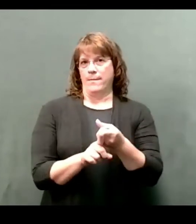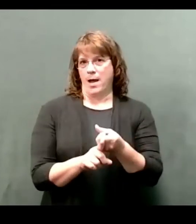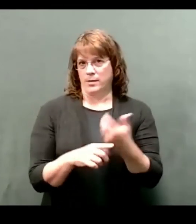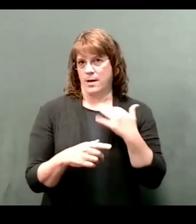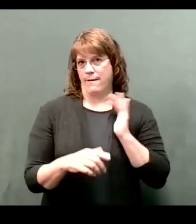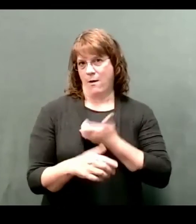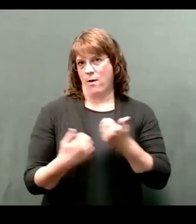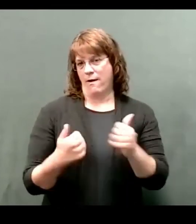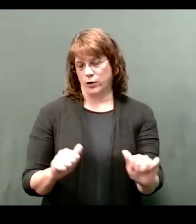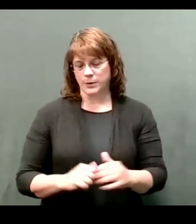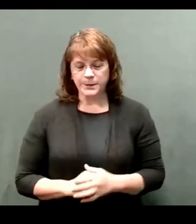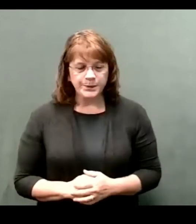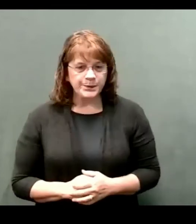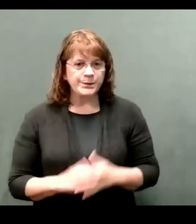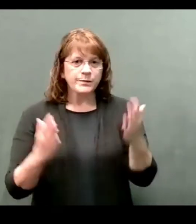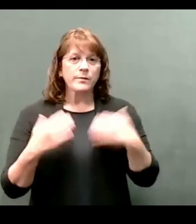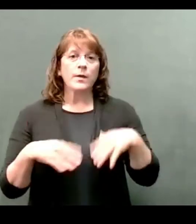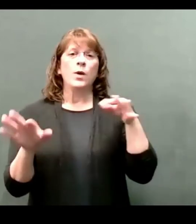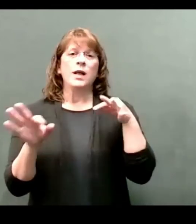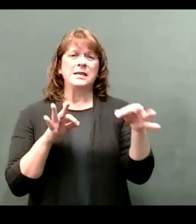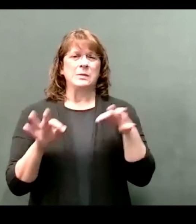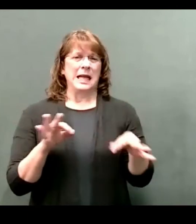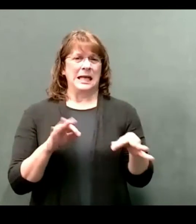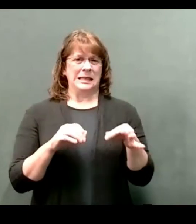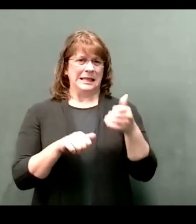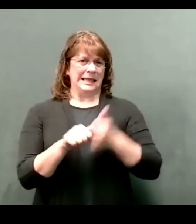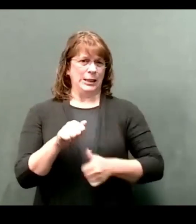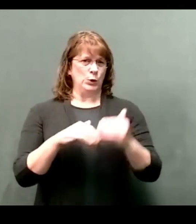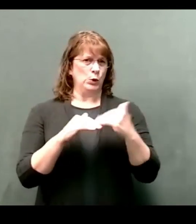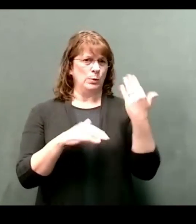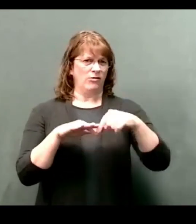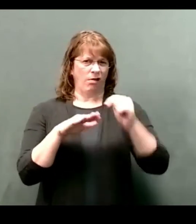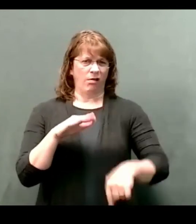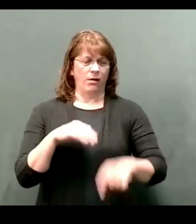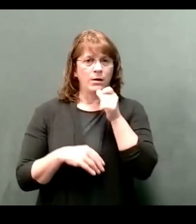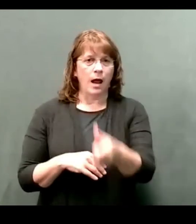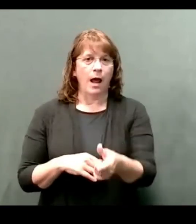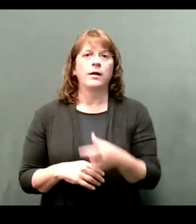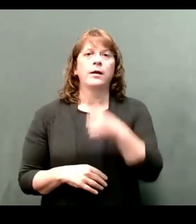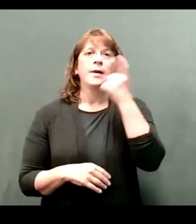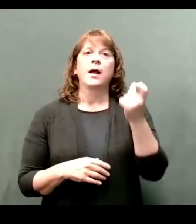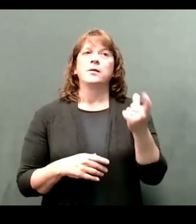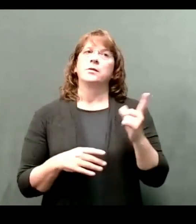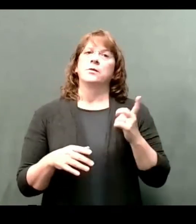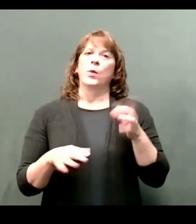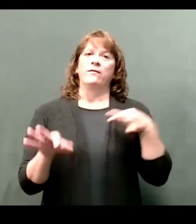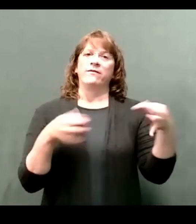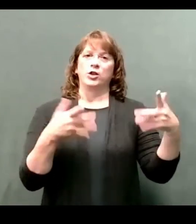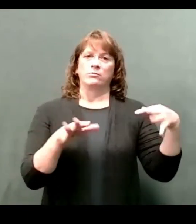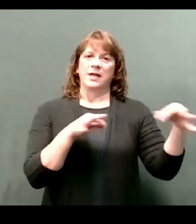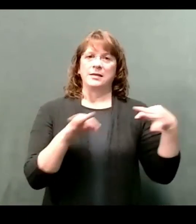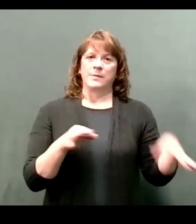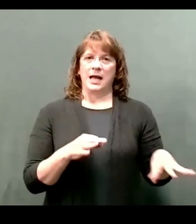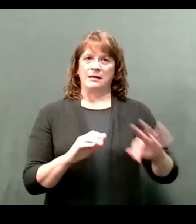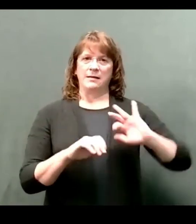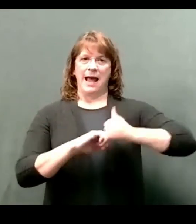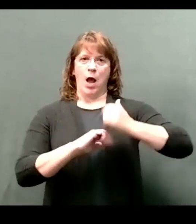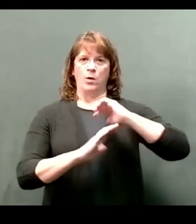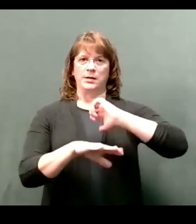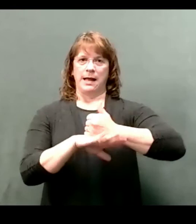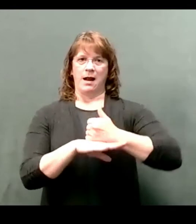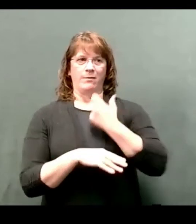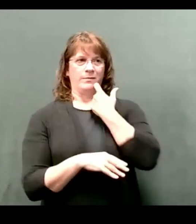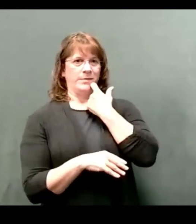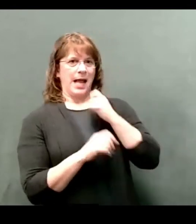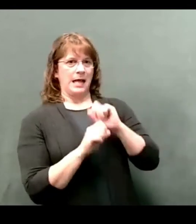Okay, so I won't walk through each of these in too much detail, given that we walked through the format on that last slide.